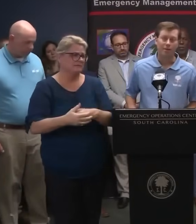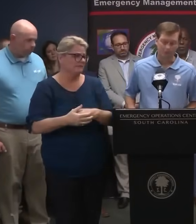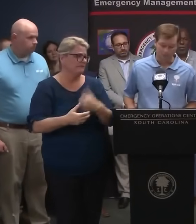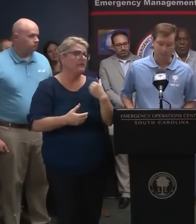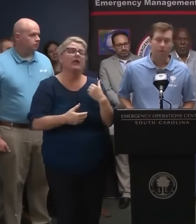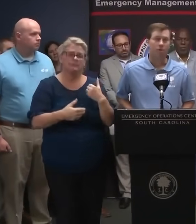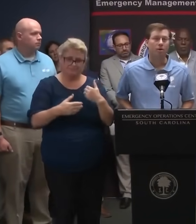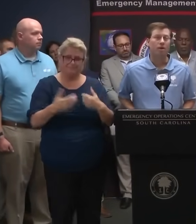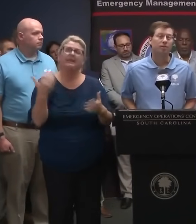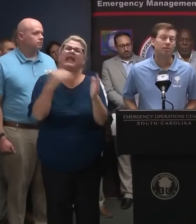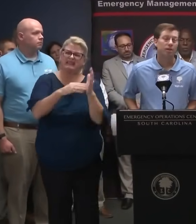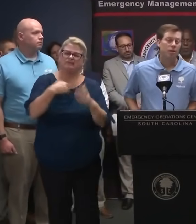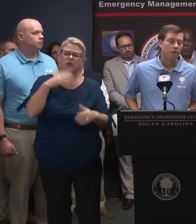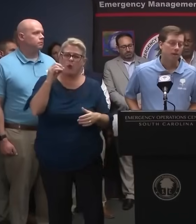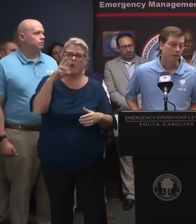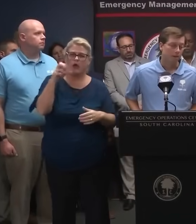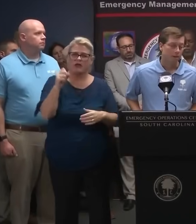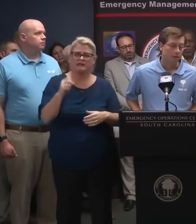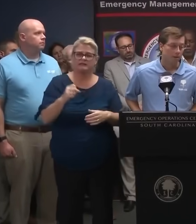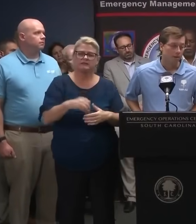Hey, thank you. Andrew Bateman, ORS.